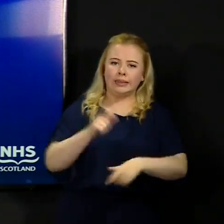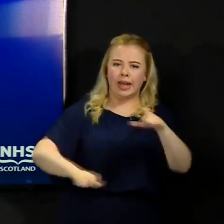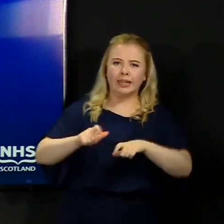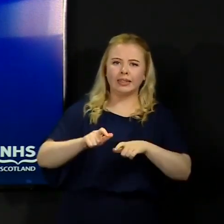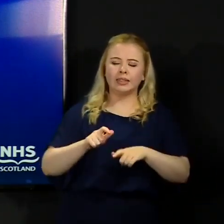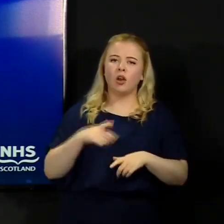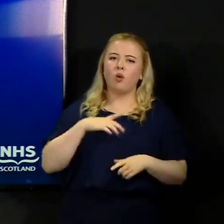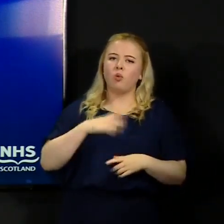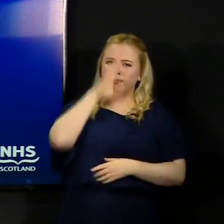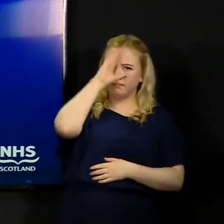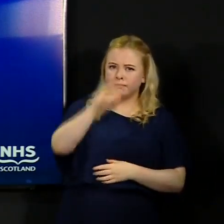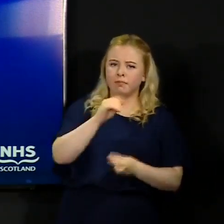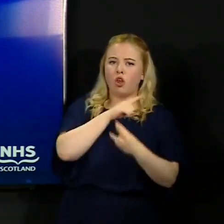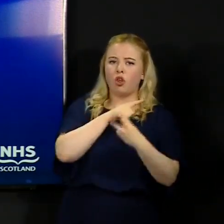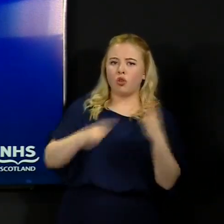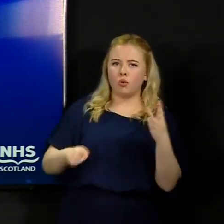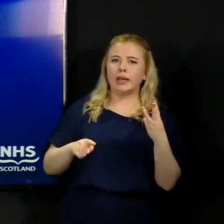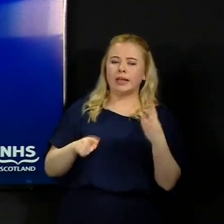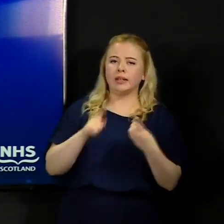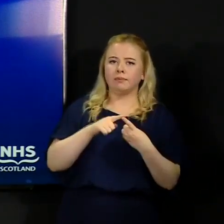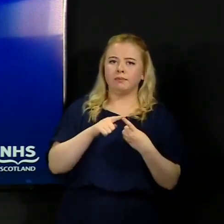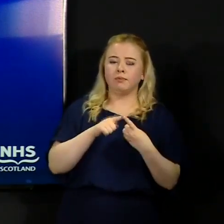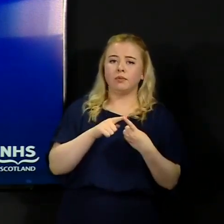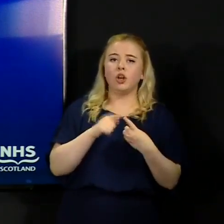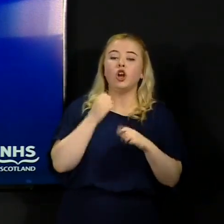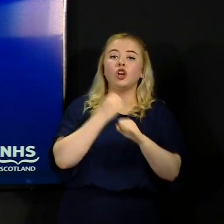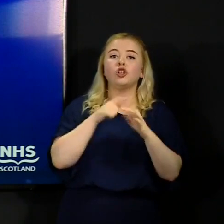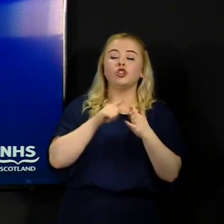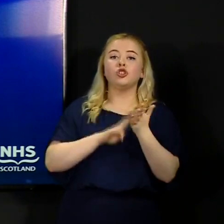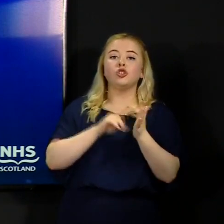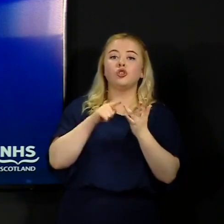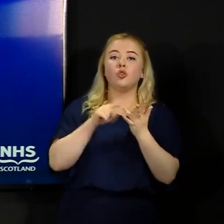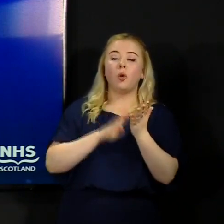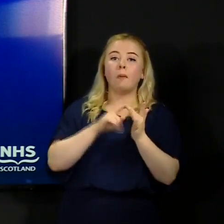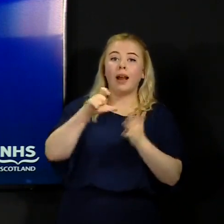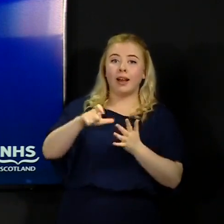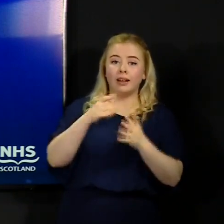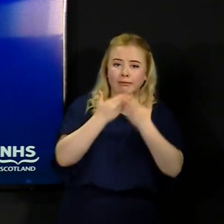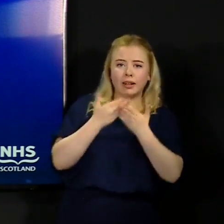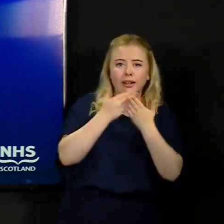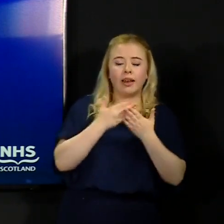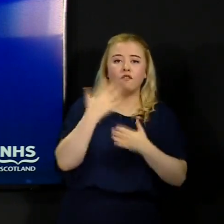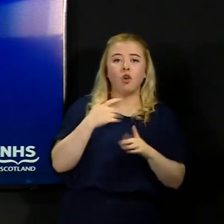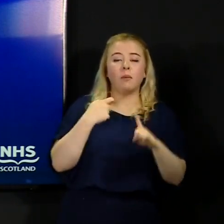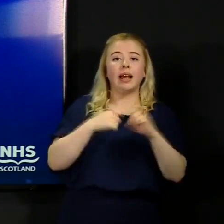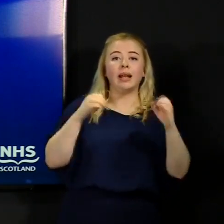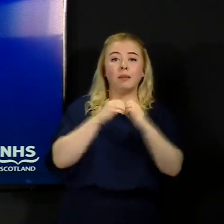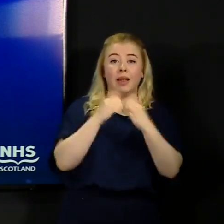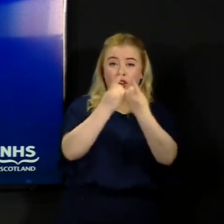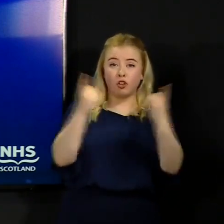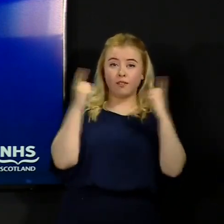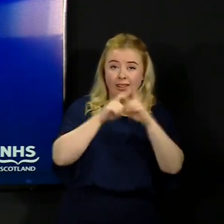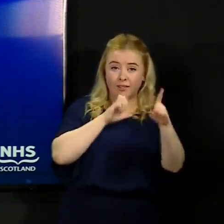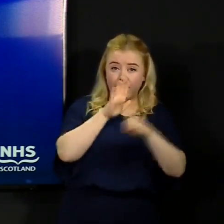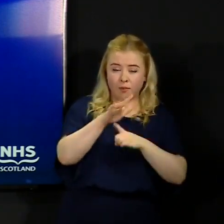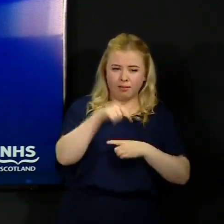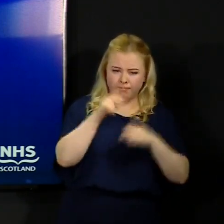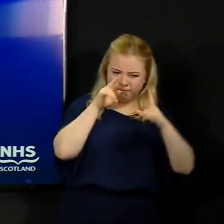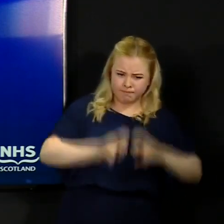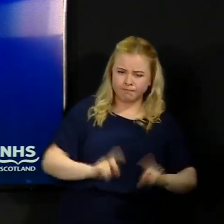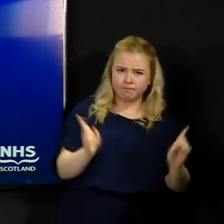3 particular studies. The genomic study is being led by Dr. Kenneth Bailey at the University of Edinburgh. This is exploring the effects